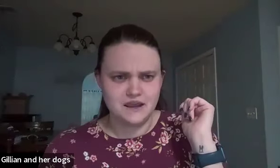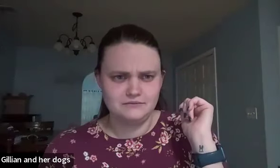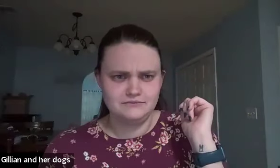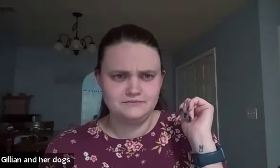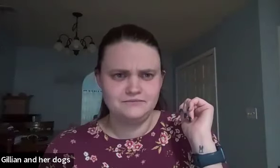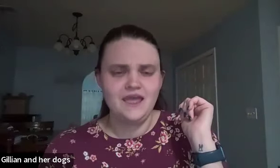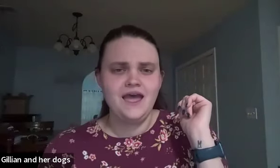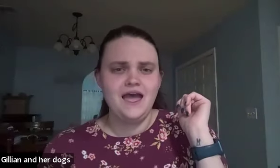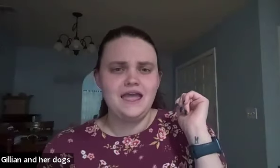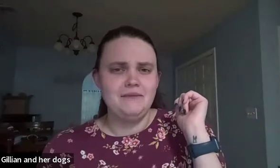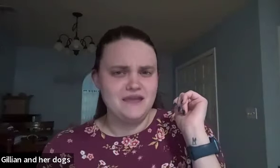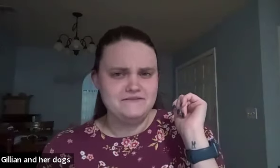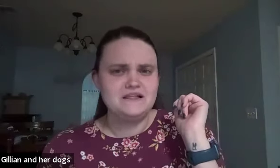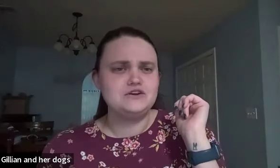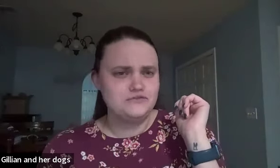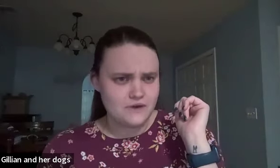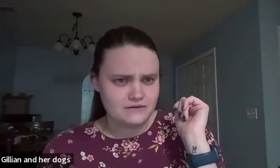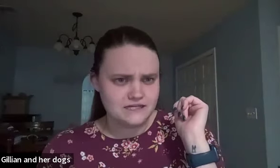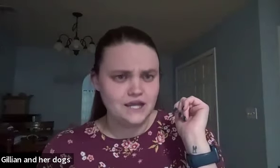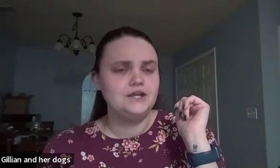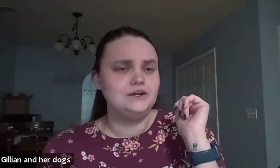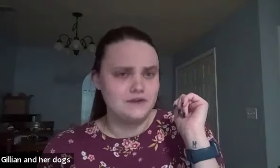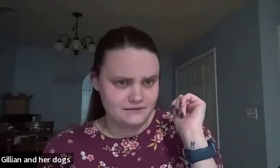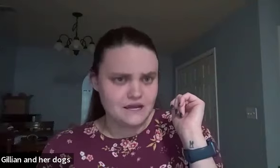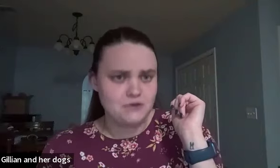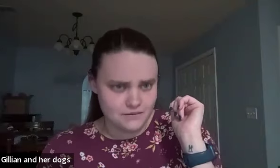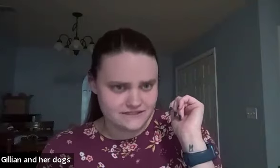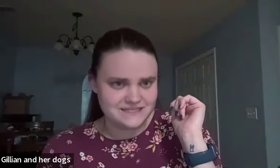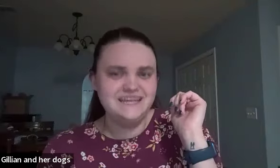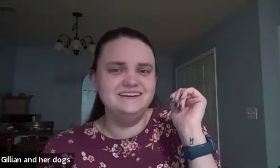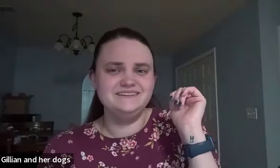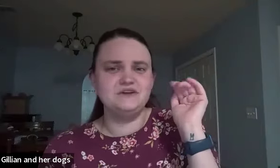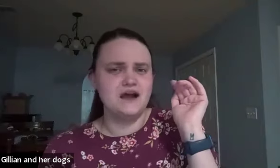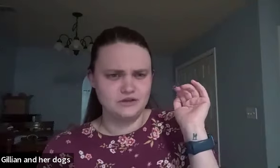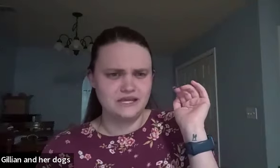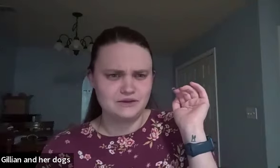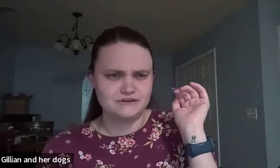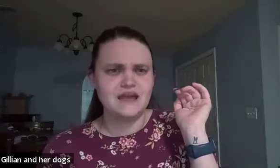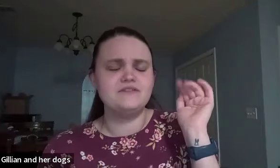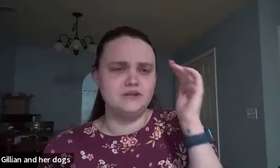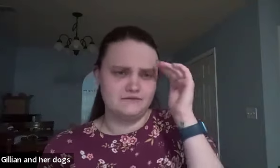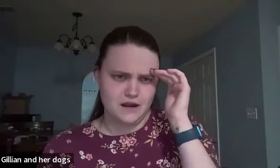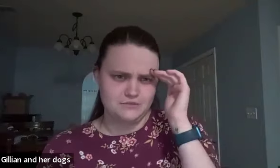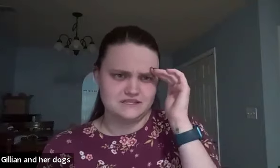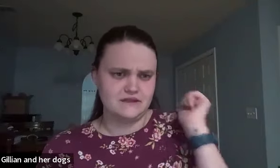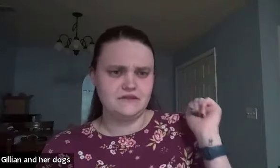down. It may feel like you're frowning. You're not, I promise. You're not looking angrily at them when you have your eyebrows down like